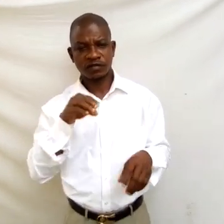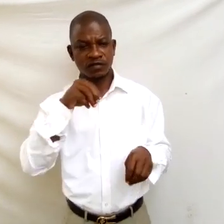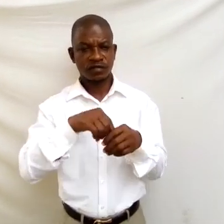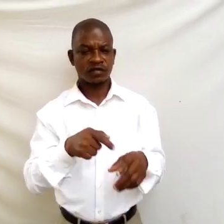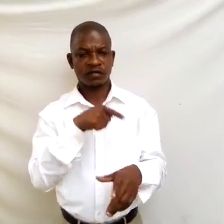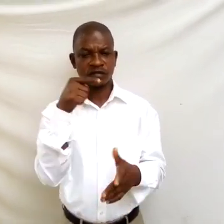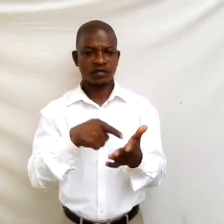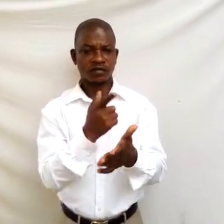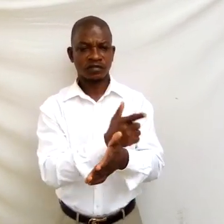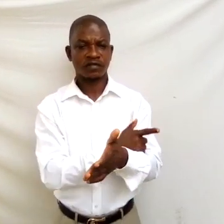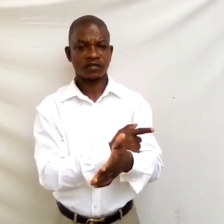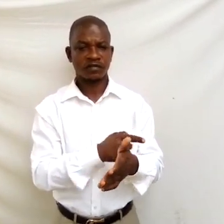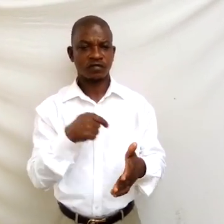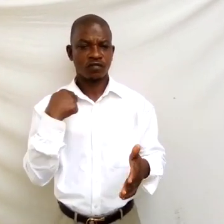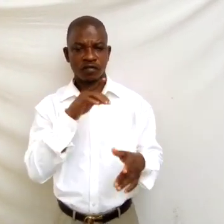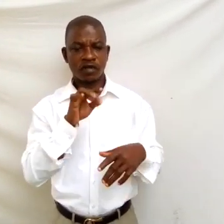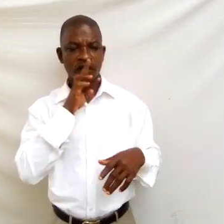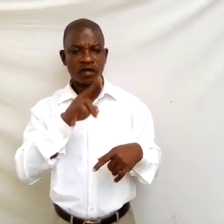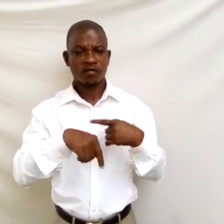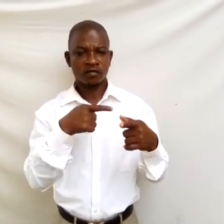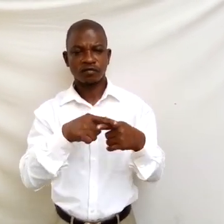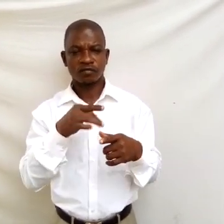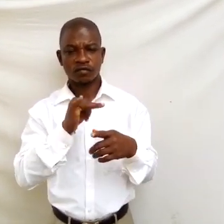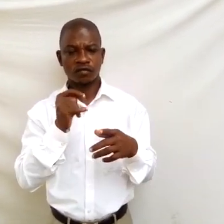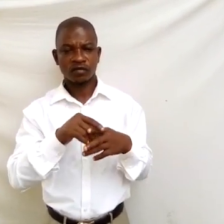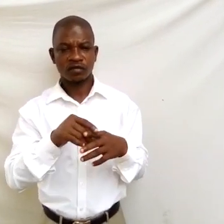lesson, we are going to look at associativity property,